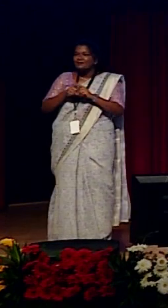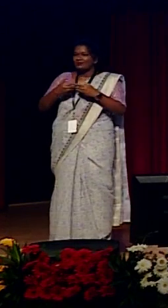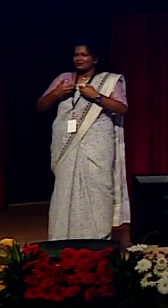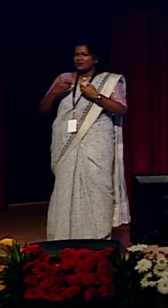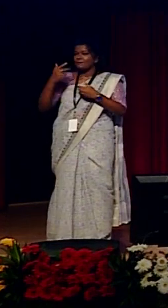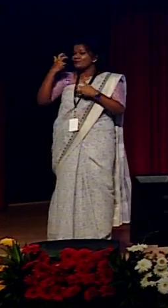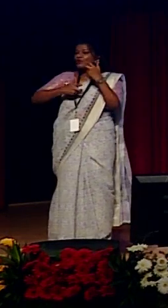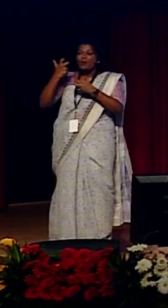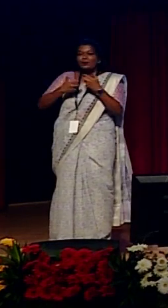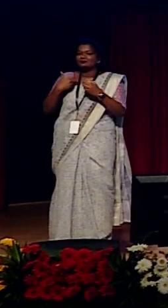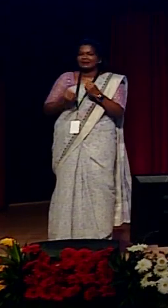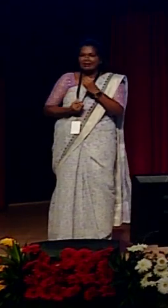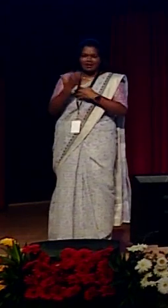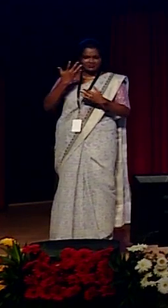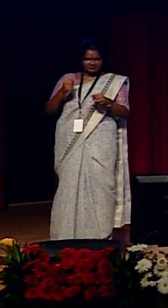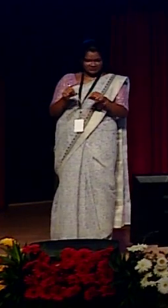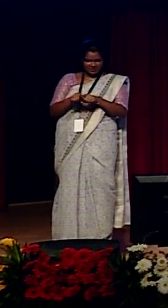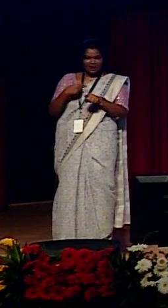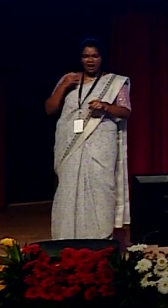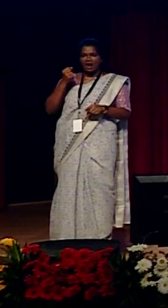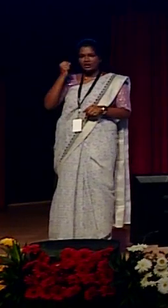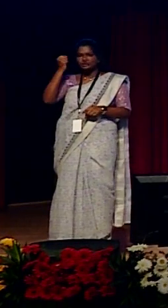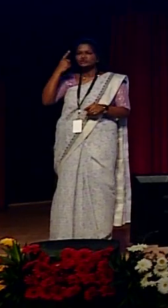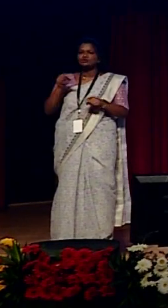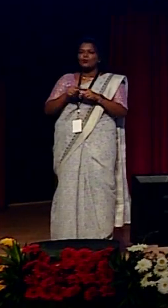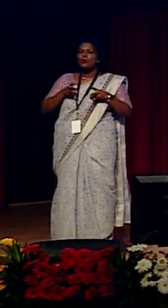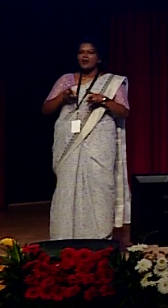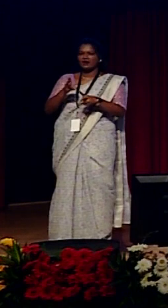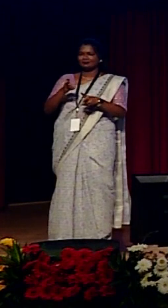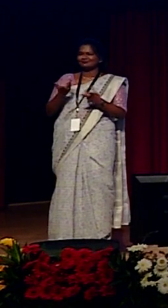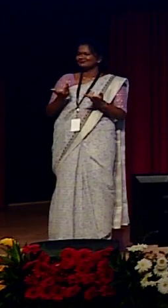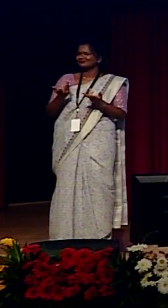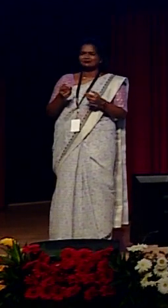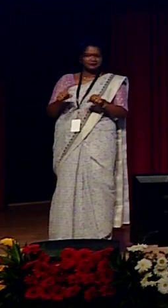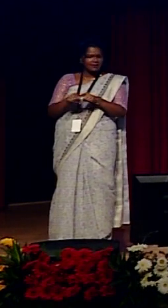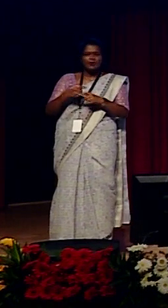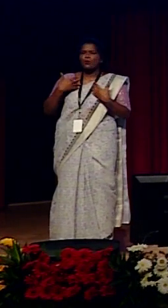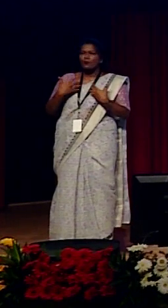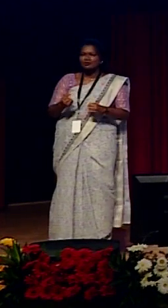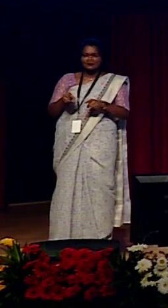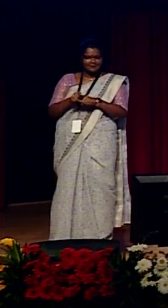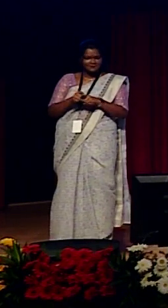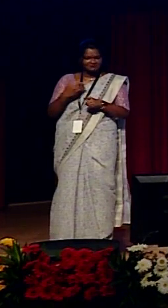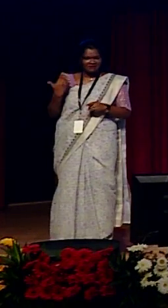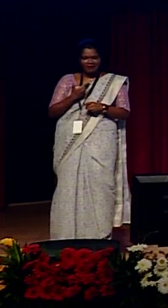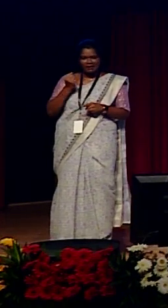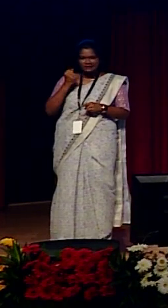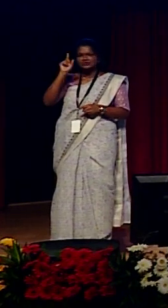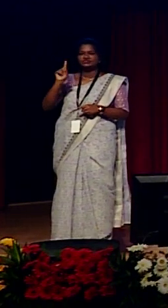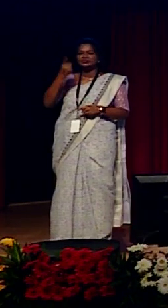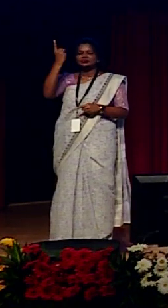space wanted to create something fancy, but we understood that that is not the way forward. So we had bi-weekly meetings to